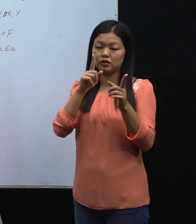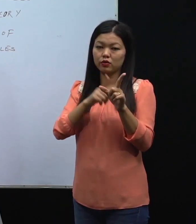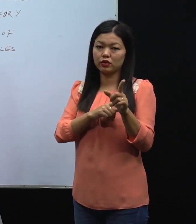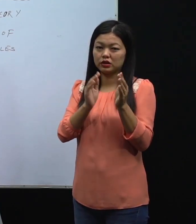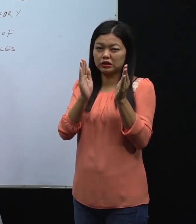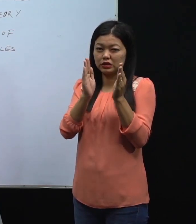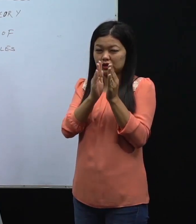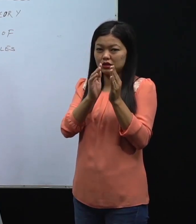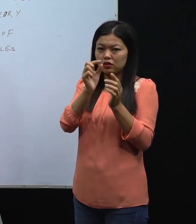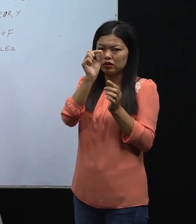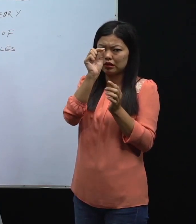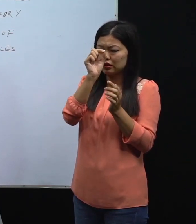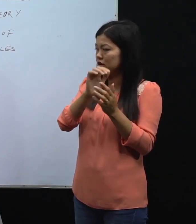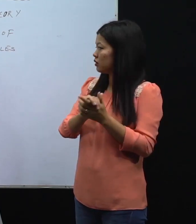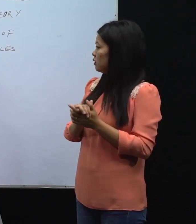atoms.